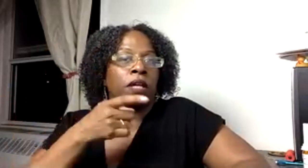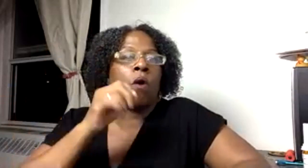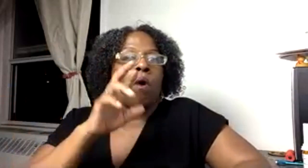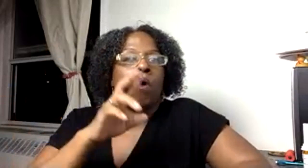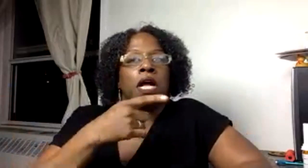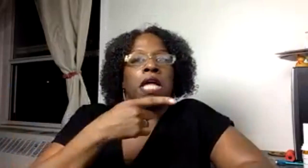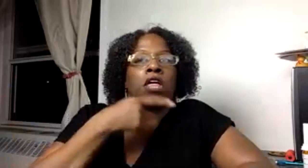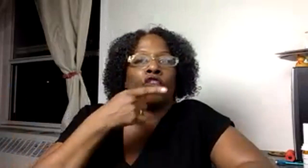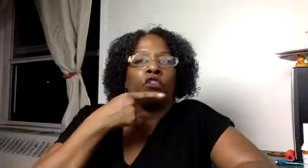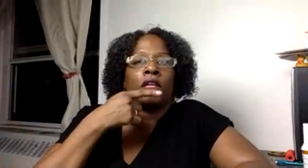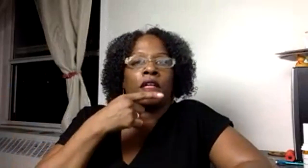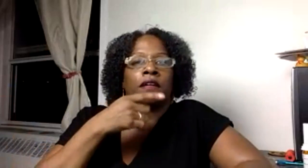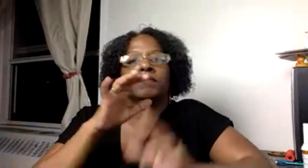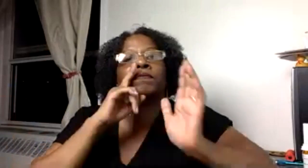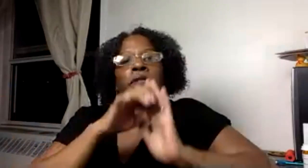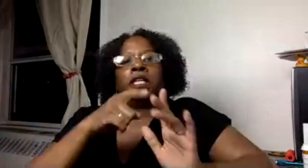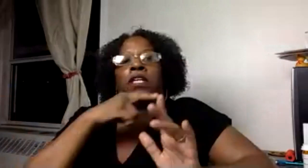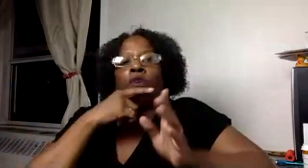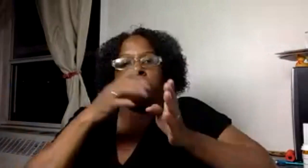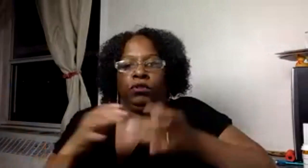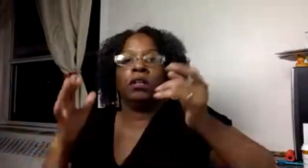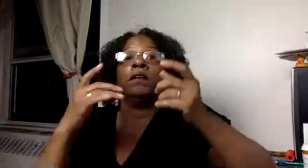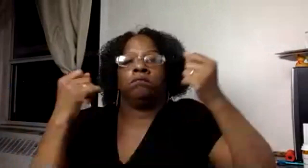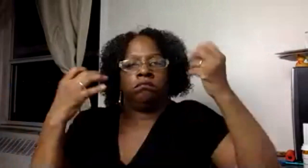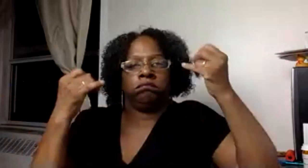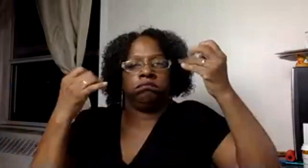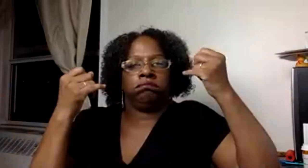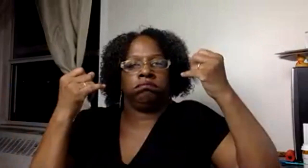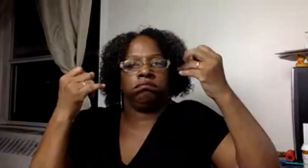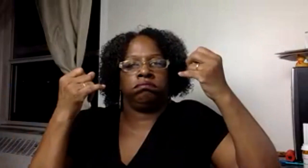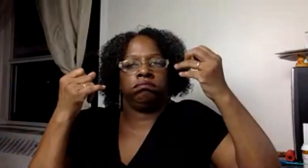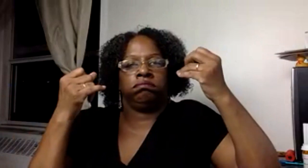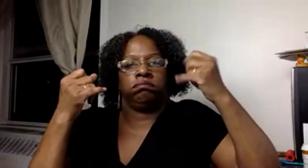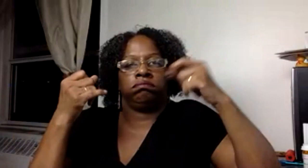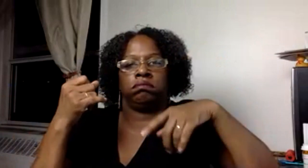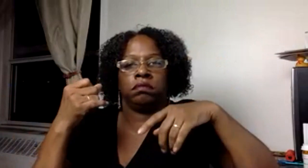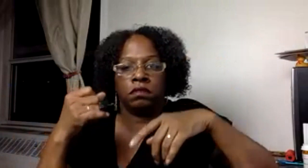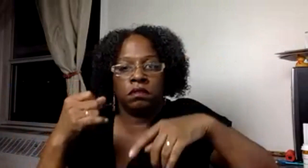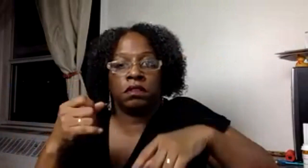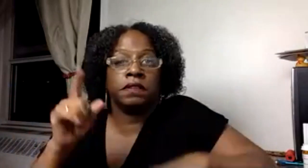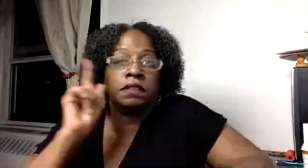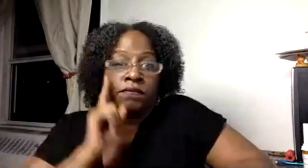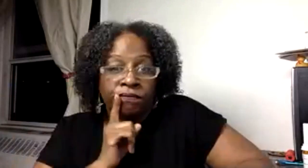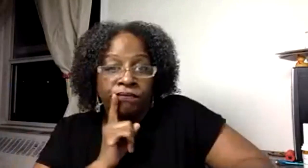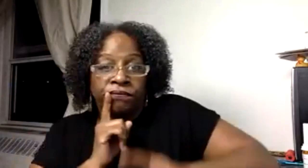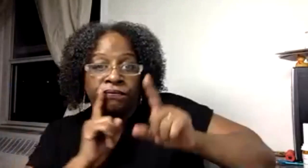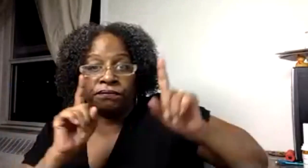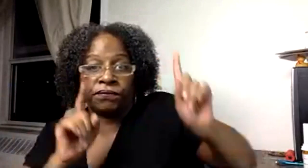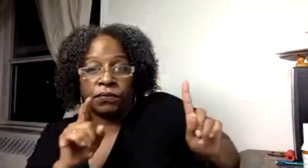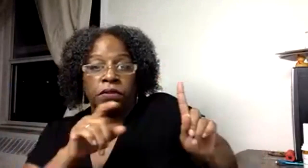So in Canada, Vanessa's saying, as people have interpreters and they have access, I think that deafblind individuals should be also having just